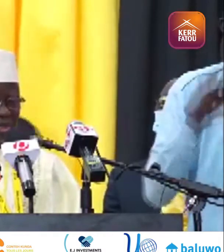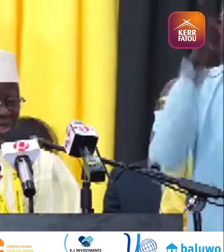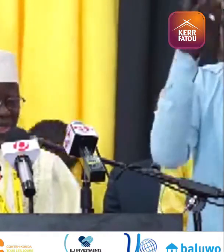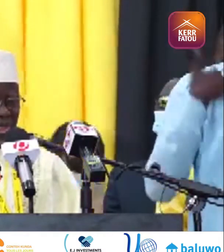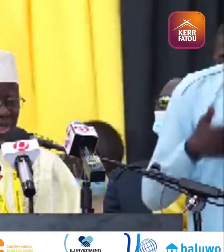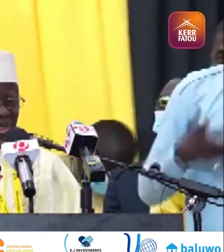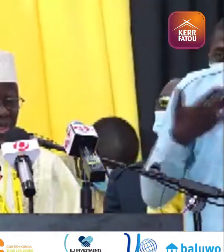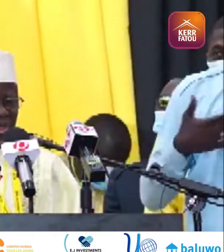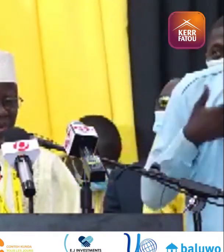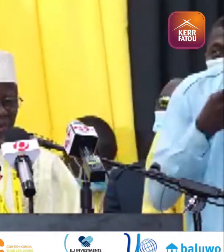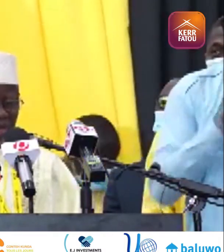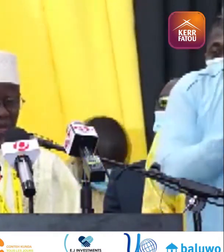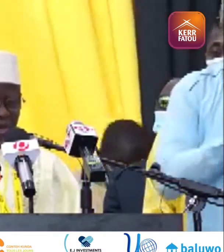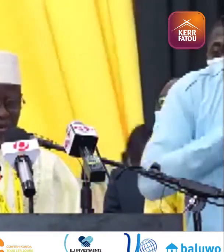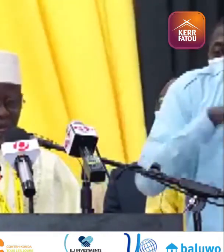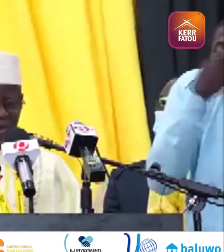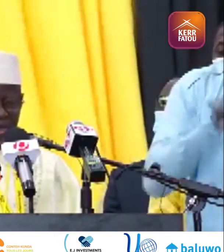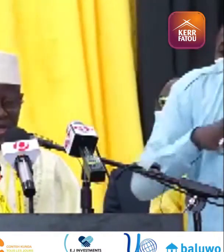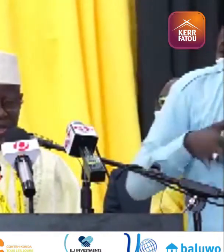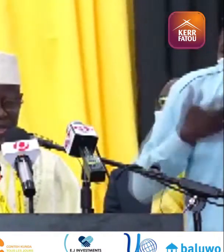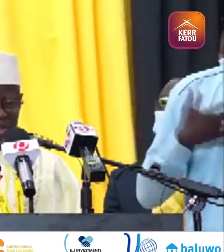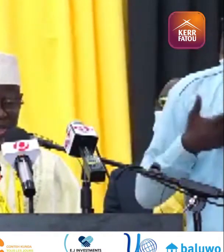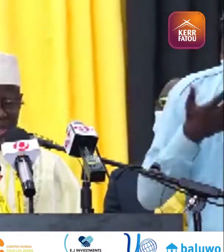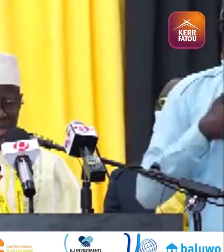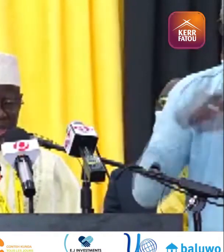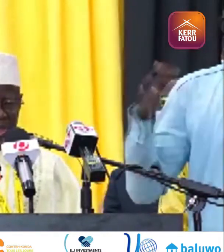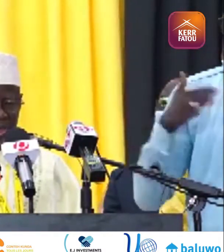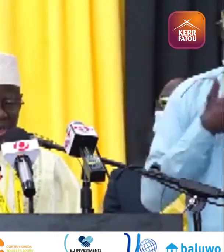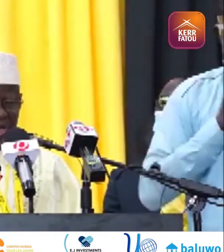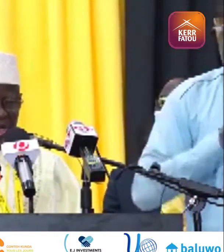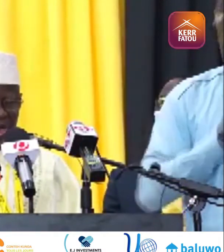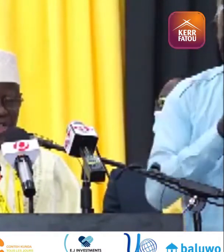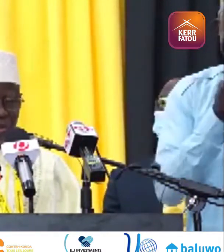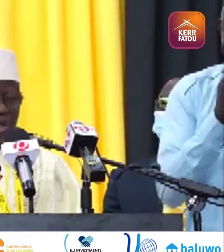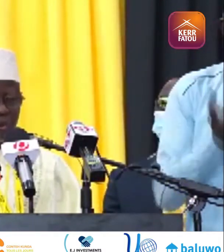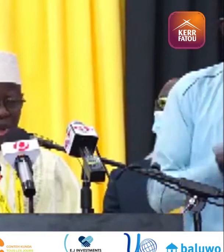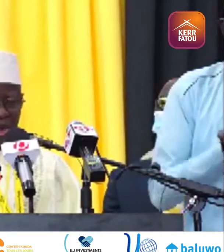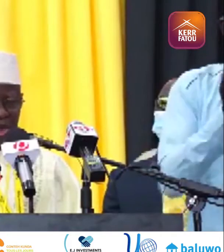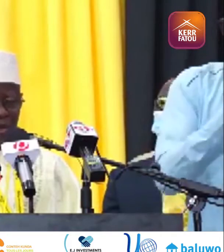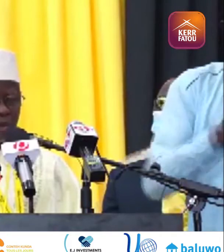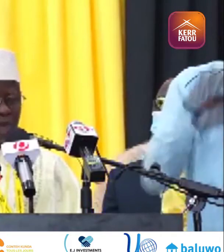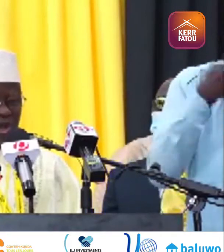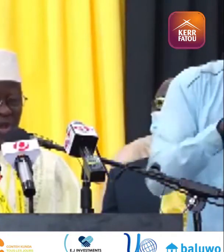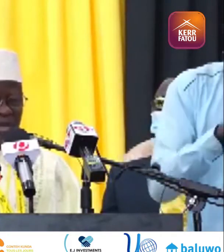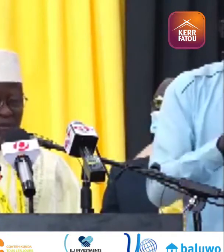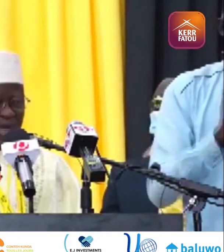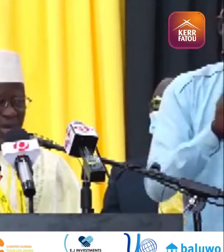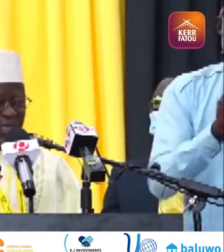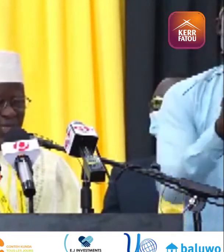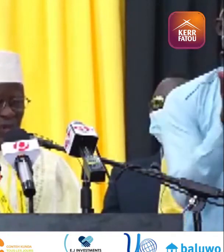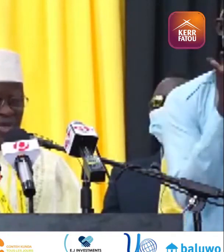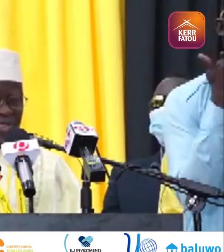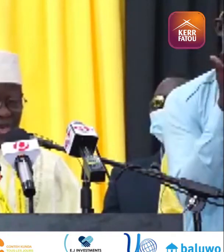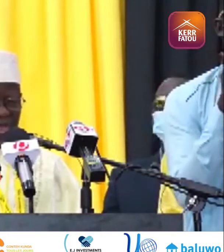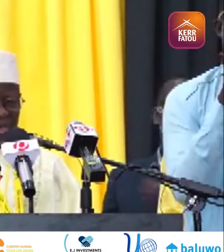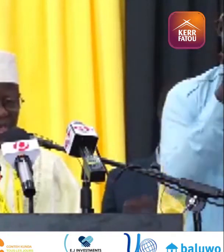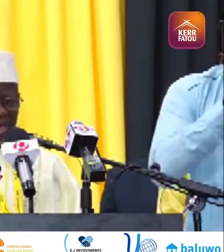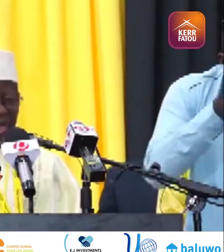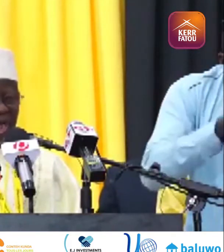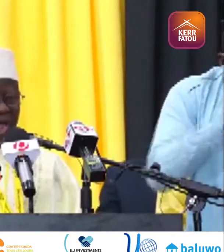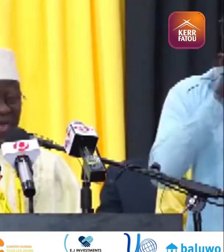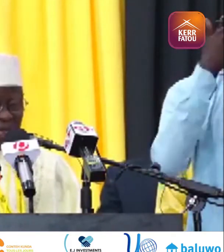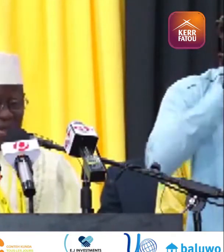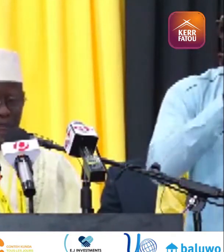but what we contributed is doing well to bring up the market to its